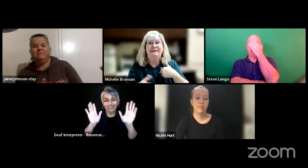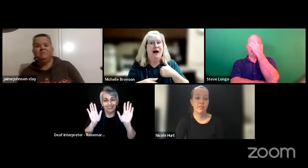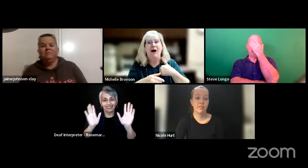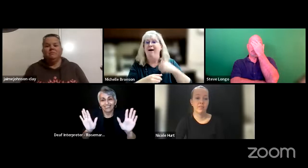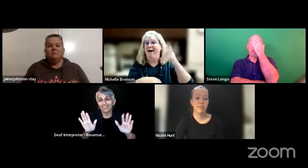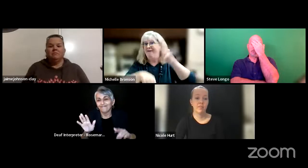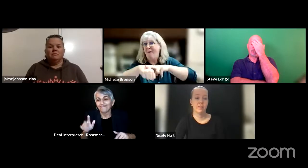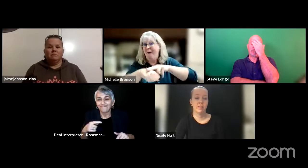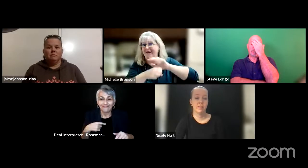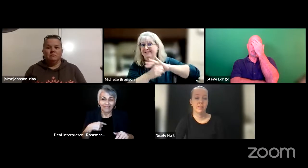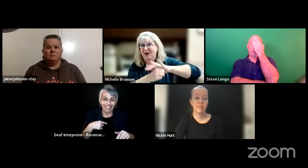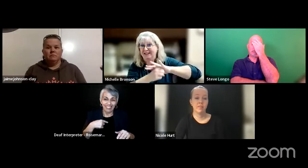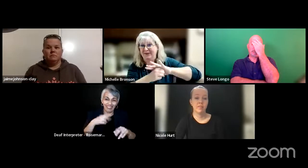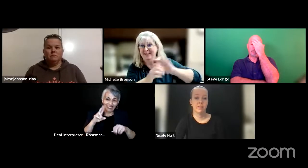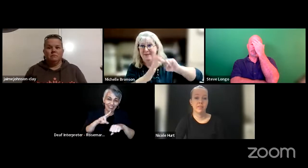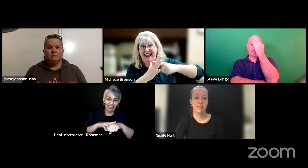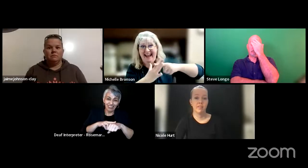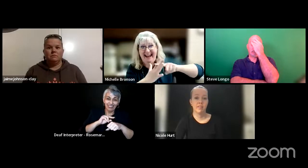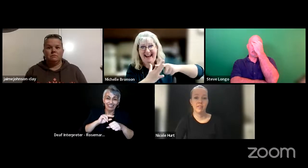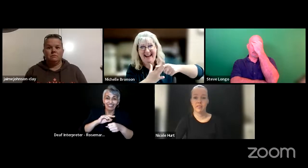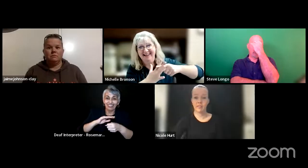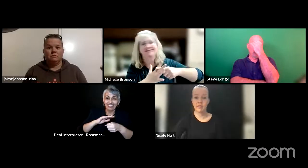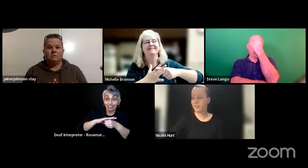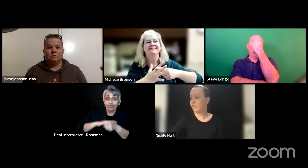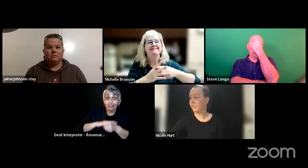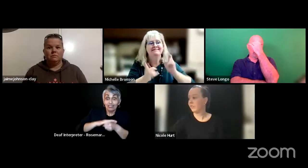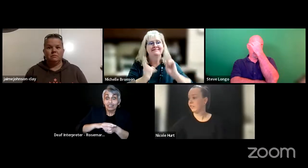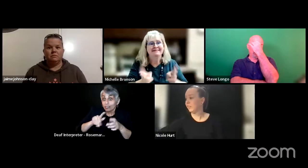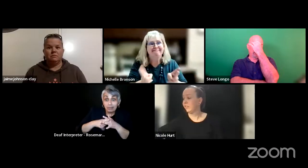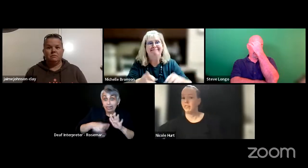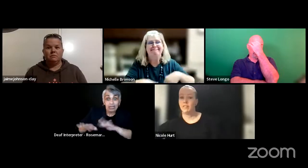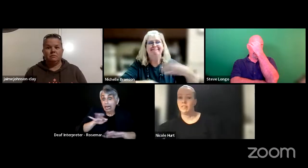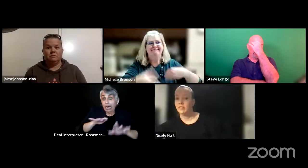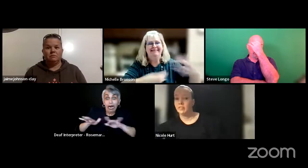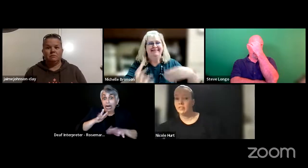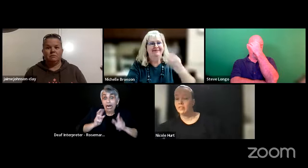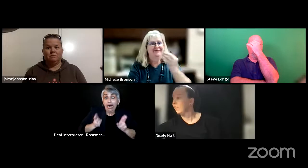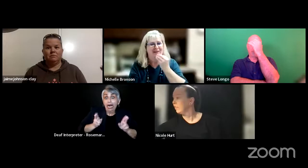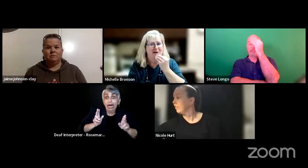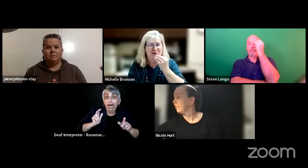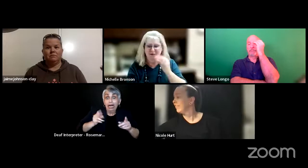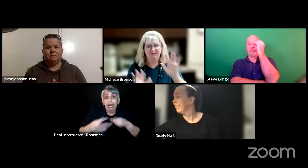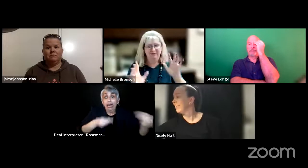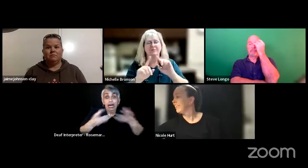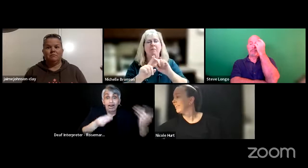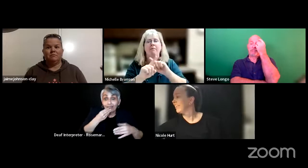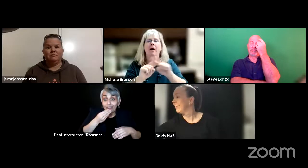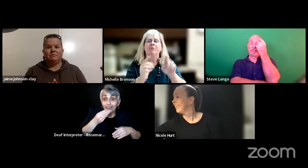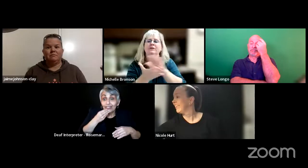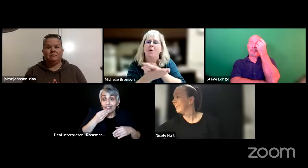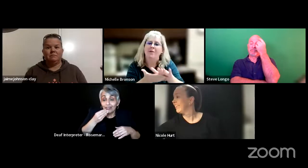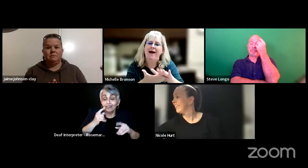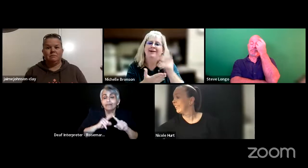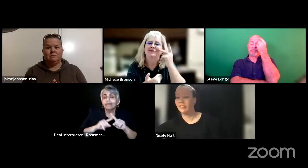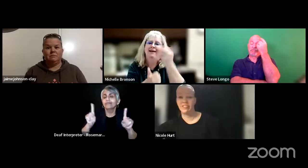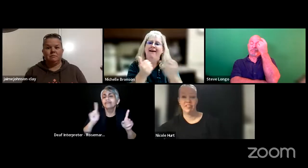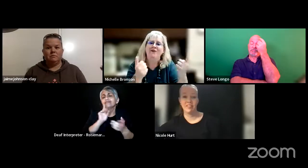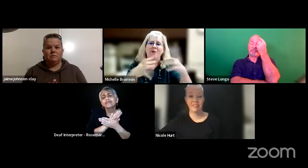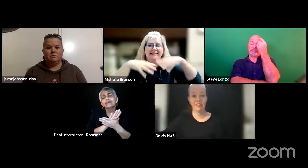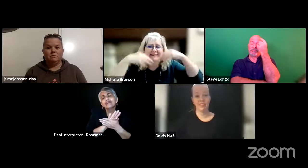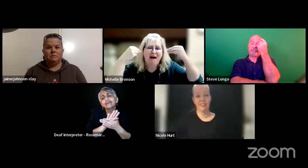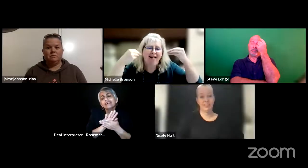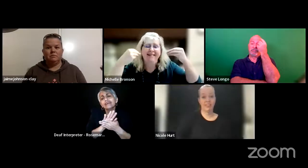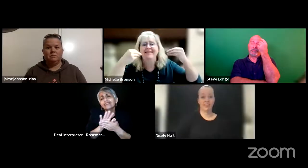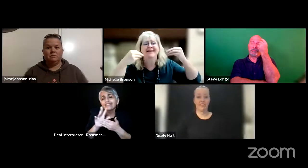came and it was great. We had a lot of fun. And of course, the start was always, as is always, a little bit stressful, but